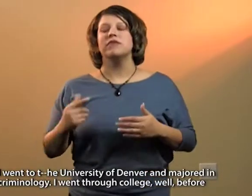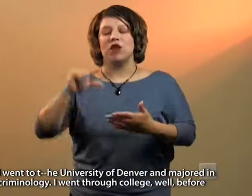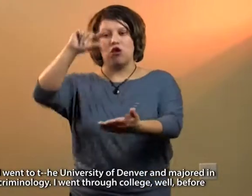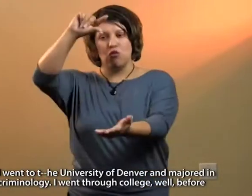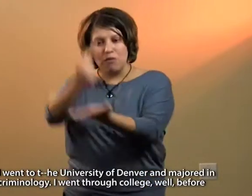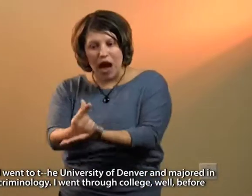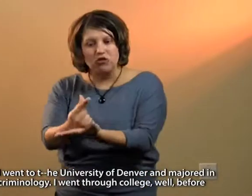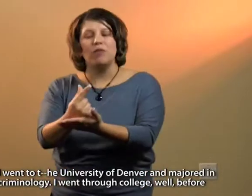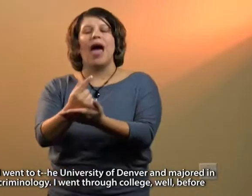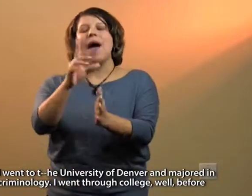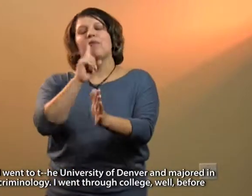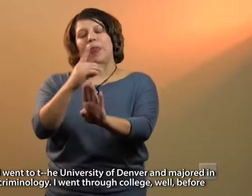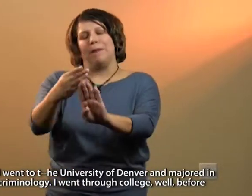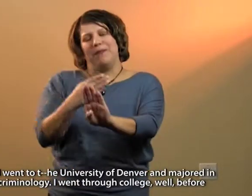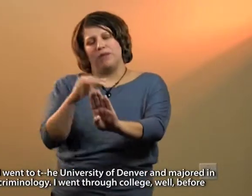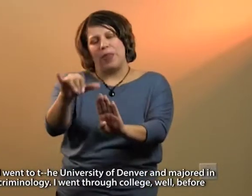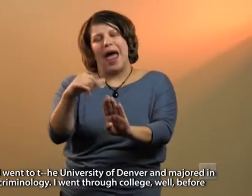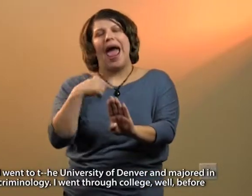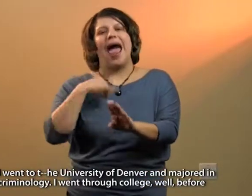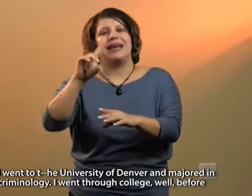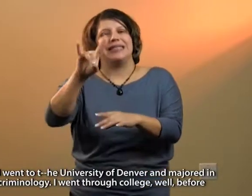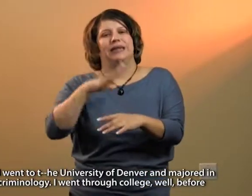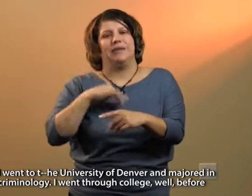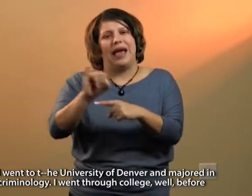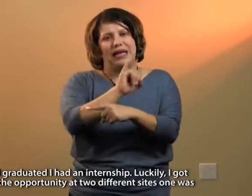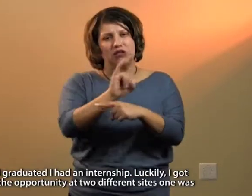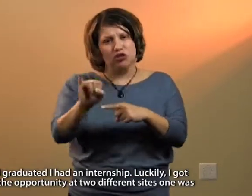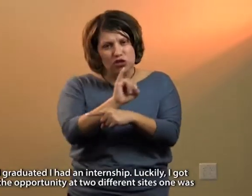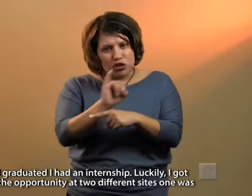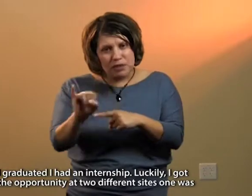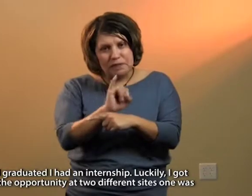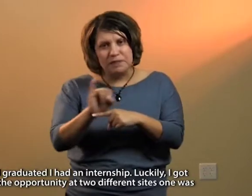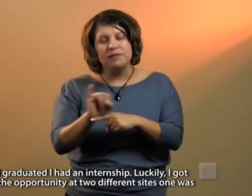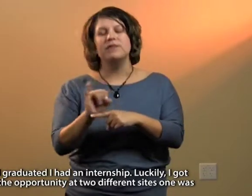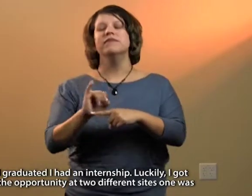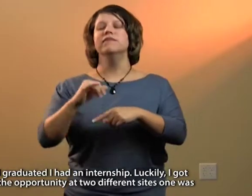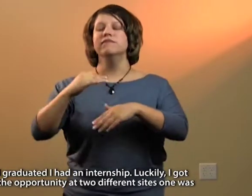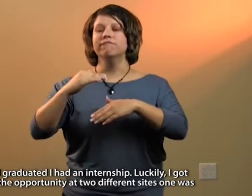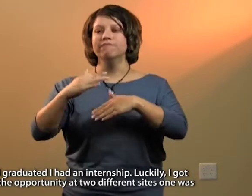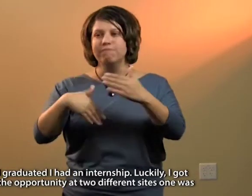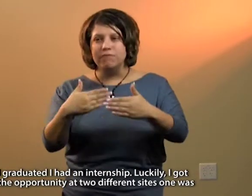Went through college Well, before I graduated, I had an internship